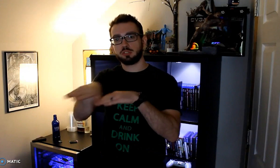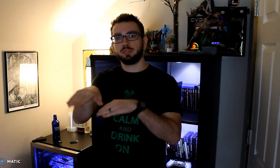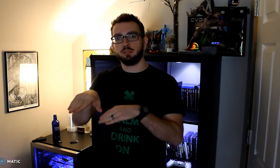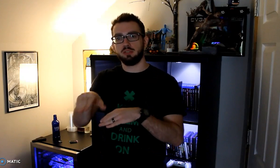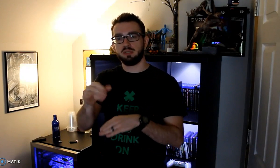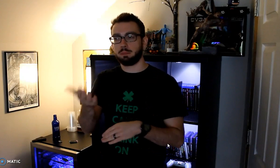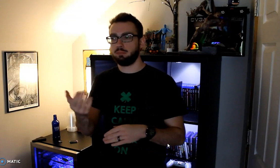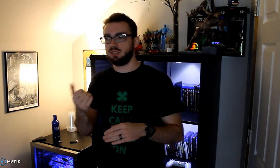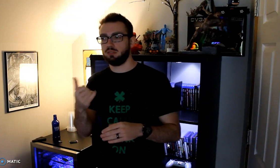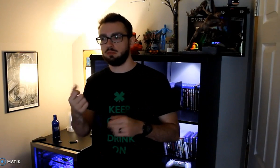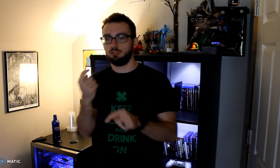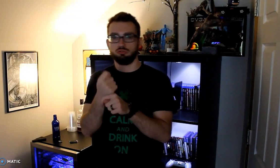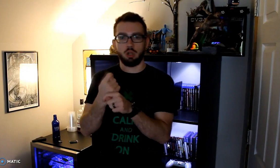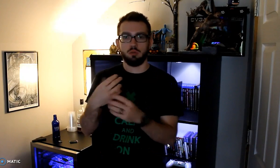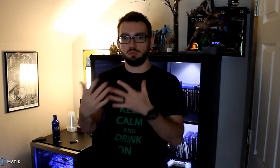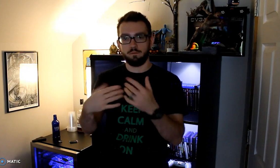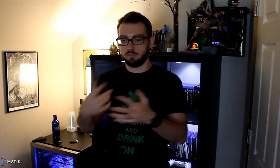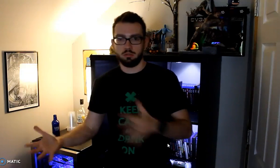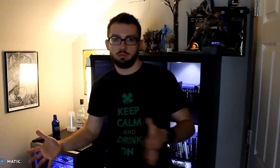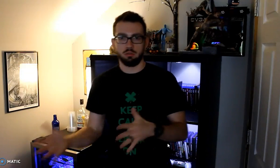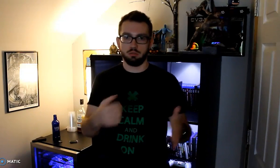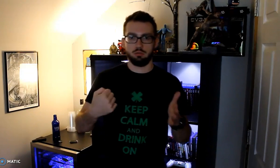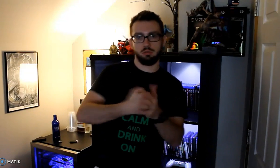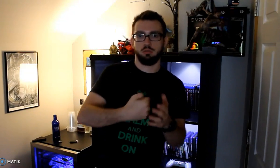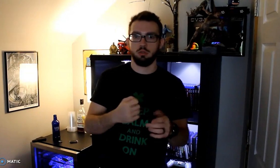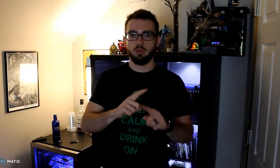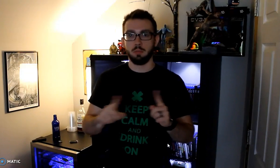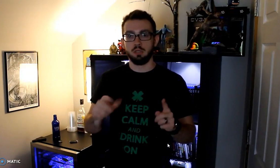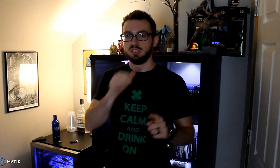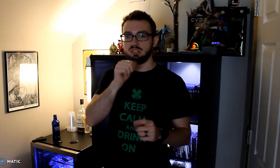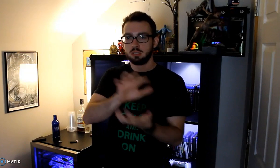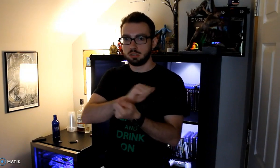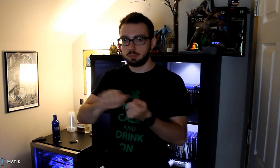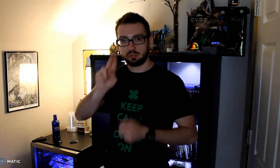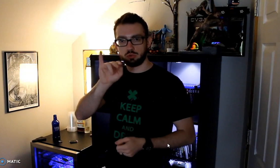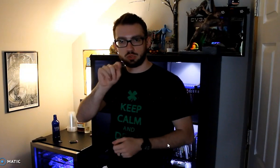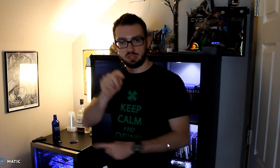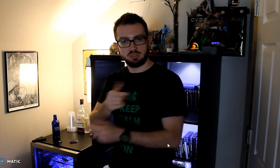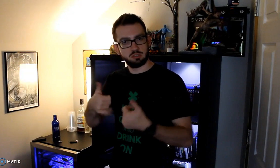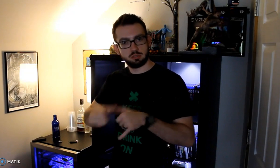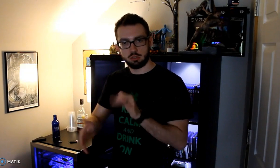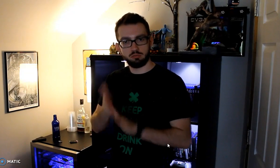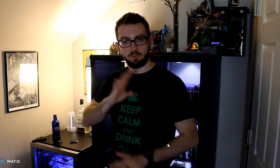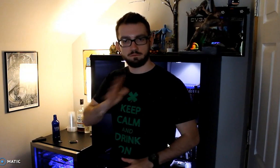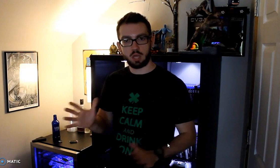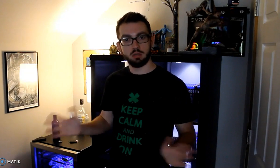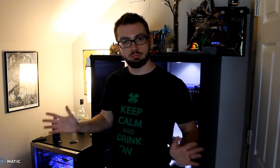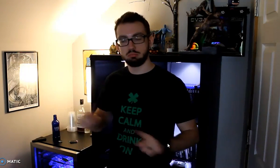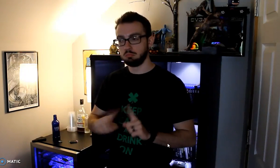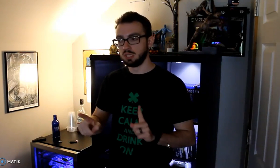I think that probably is from the shipping, from the moving it around, but it's not. It doesn't. The machine